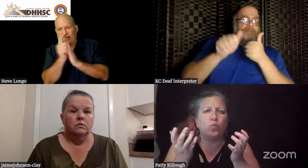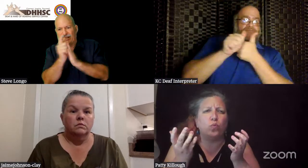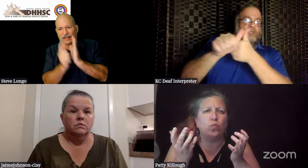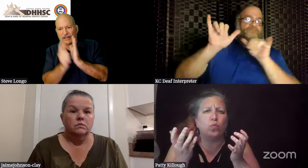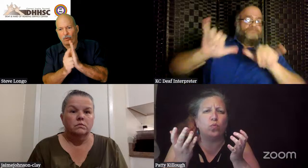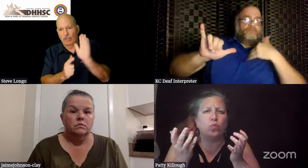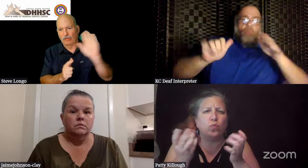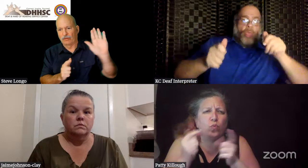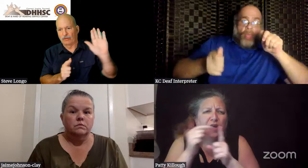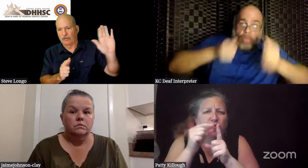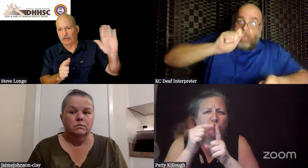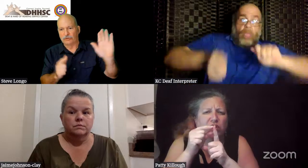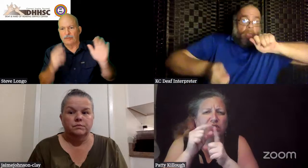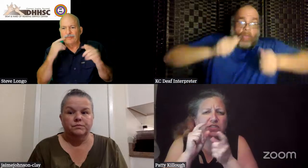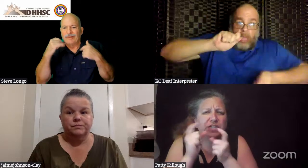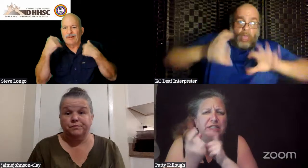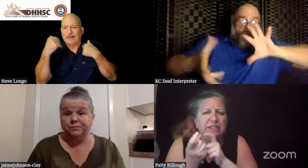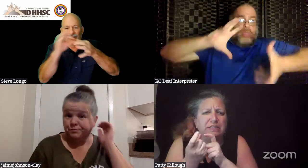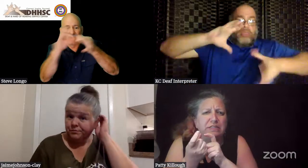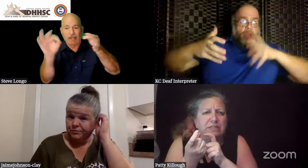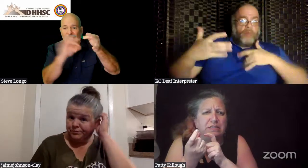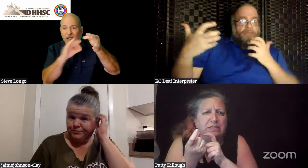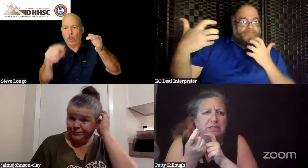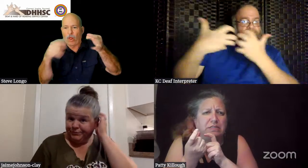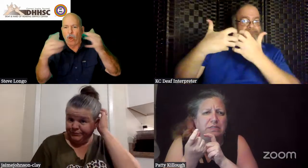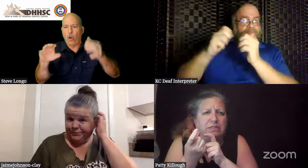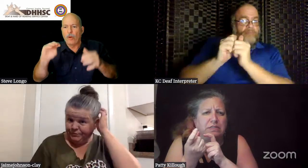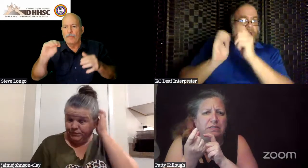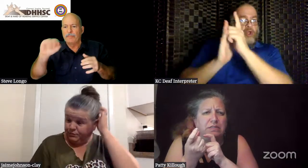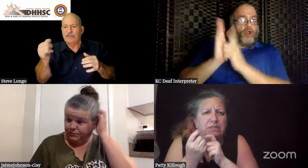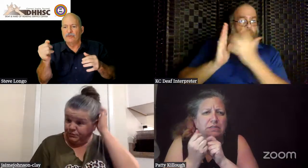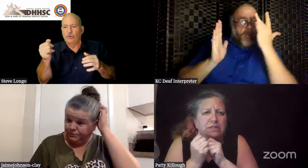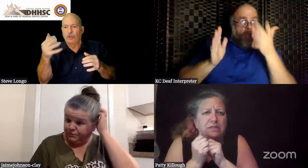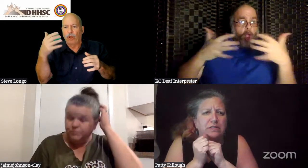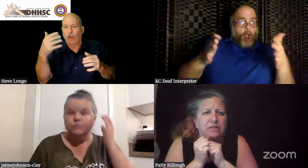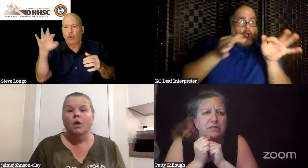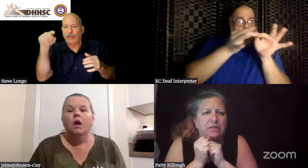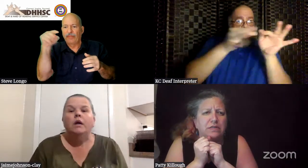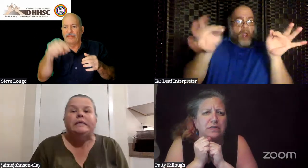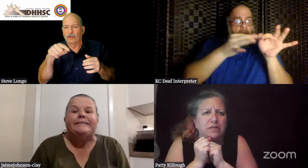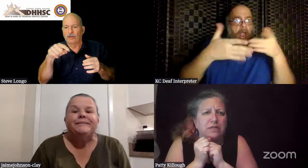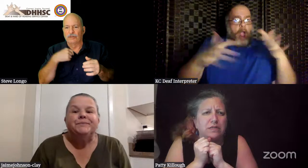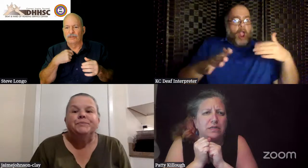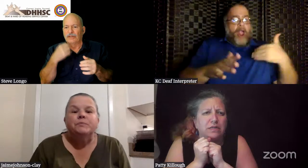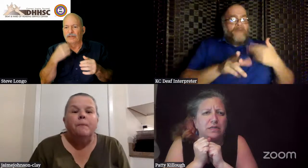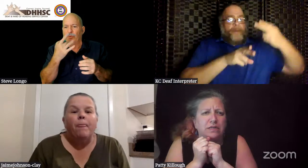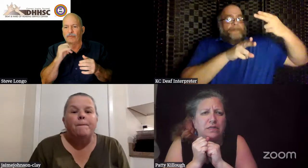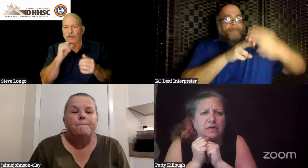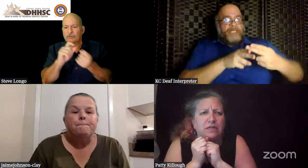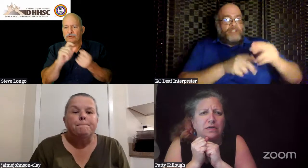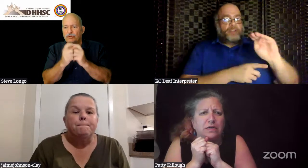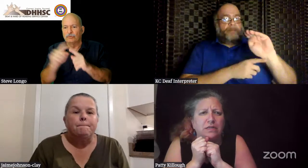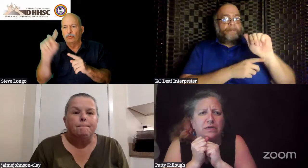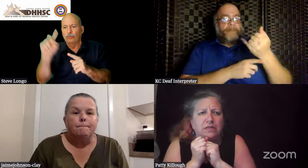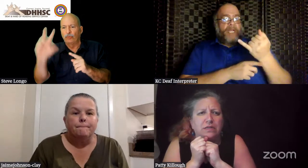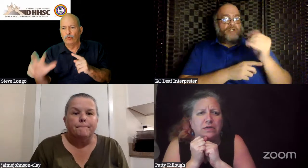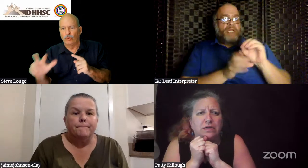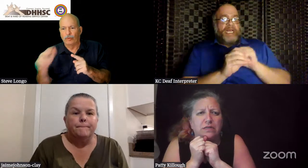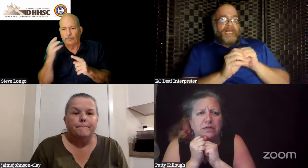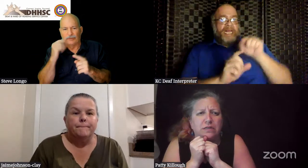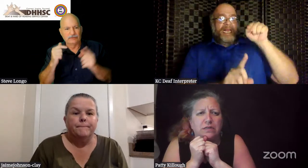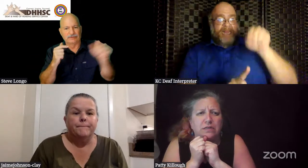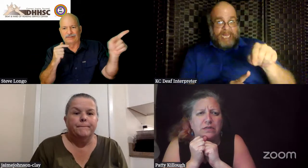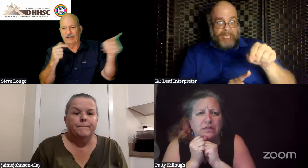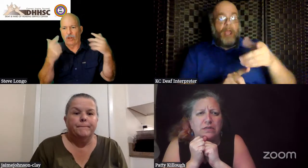The legal advisor that we had said that change needed to be made to accommodate the legal